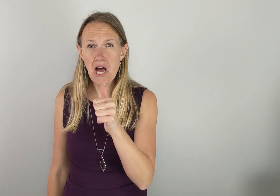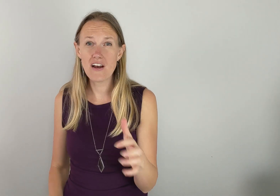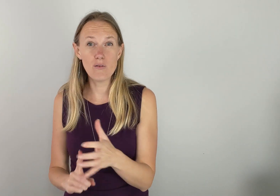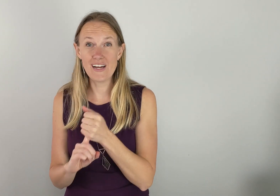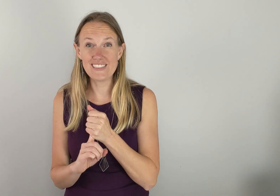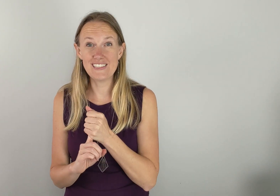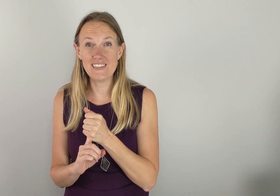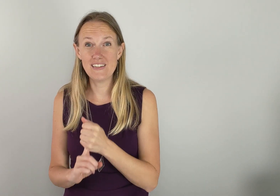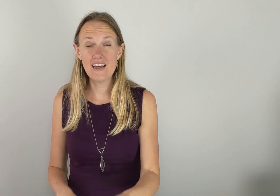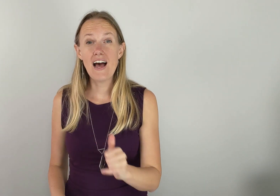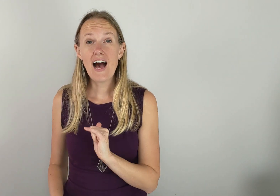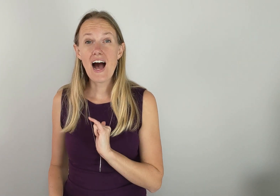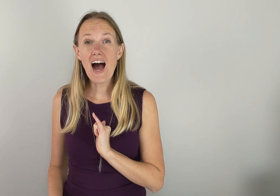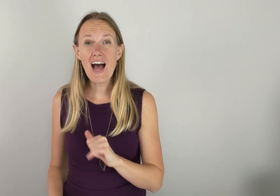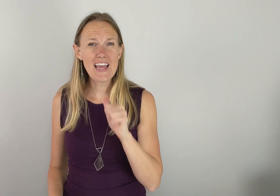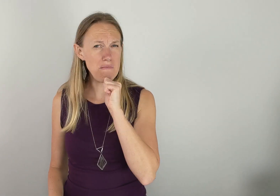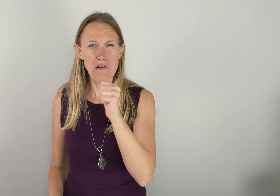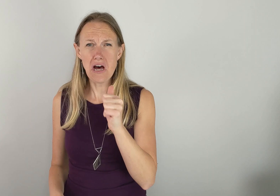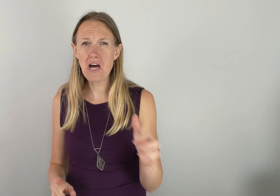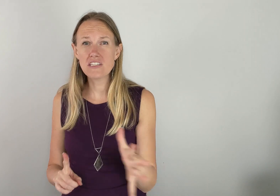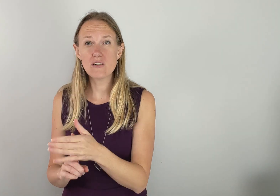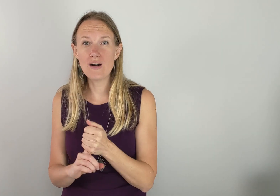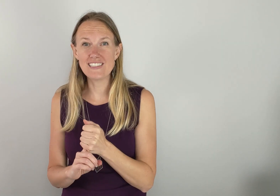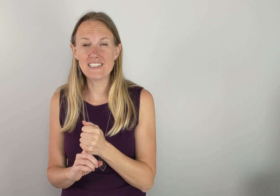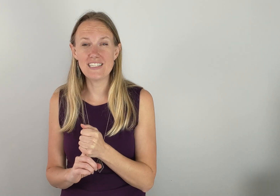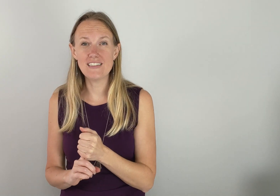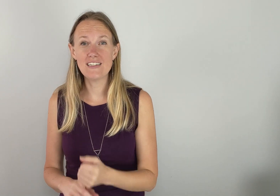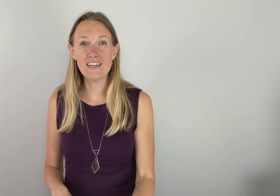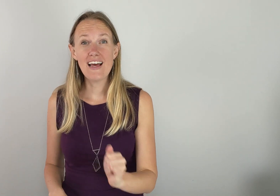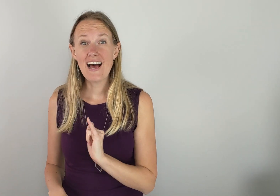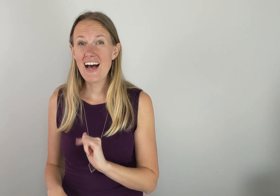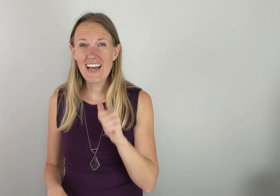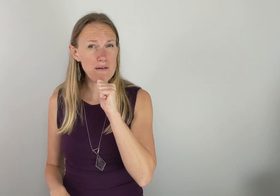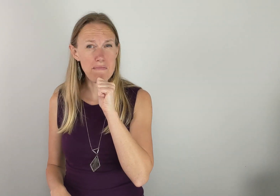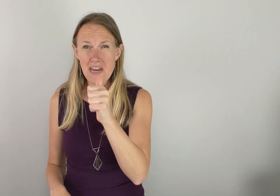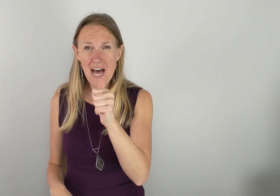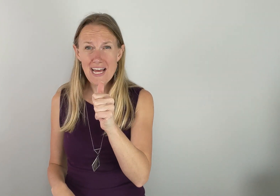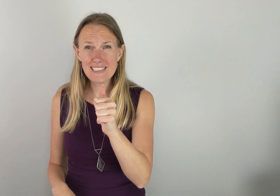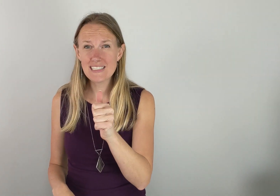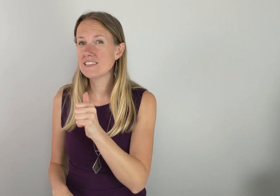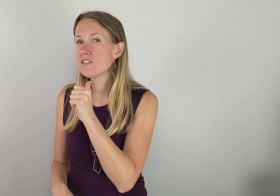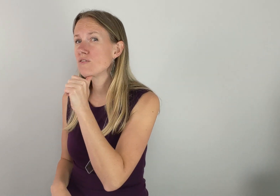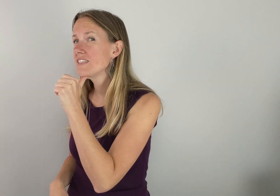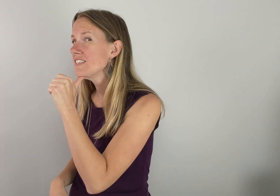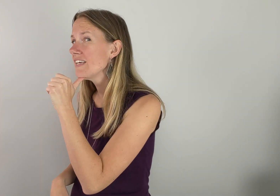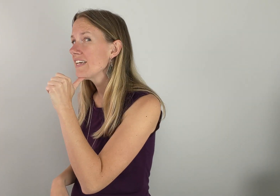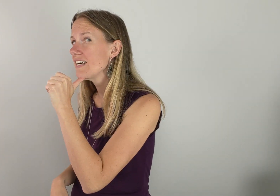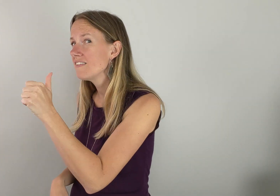not arrested. I am not arrested. I am not. So this is like kind of